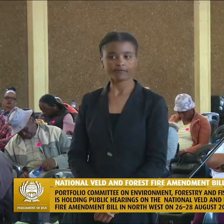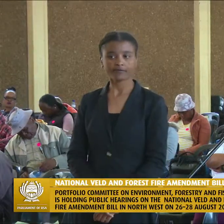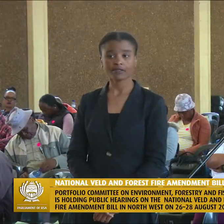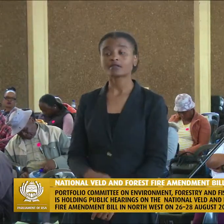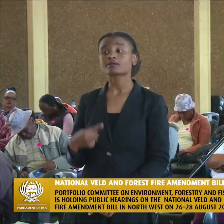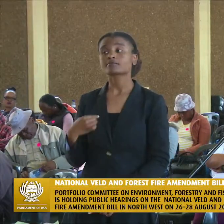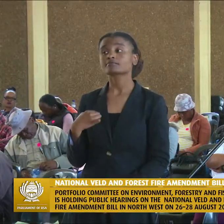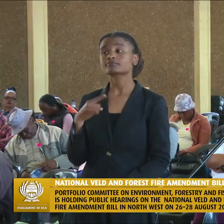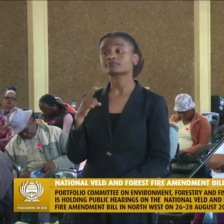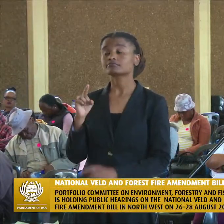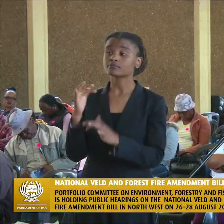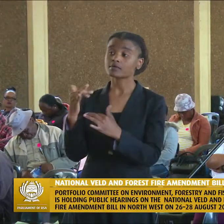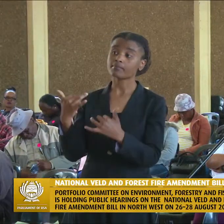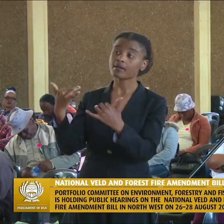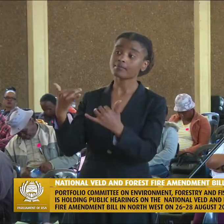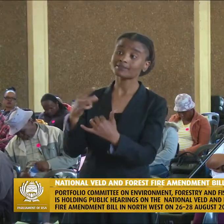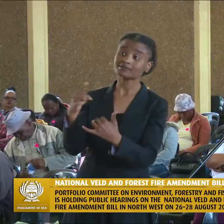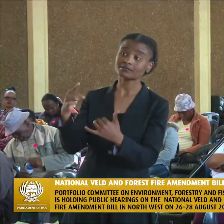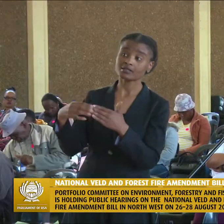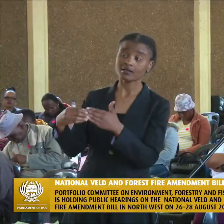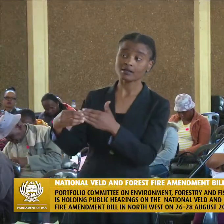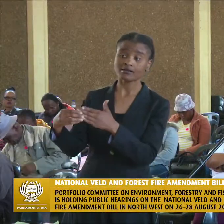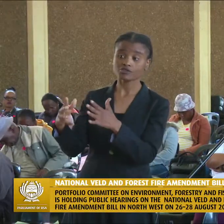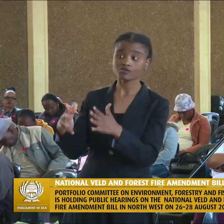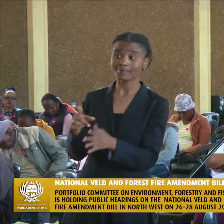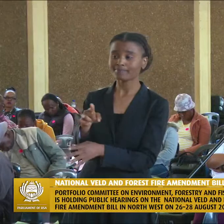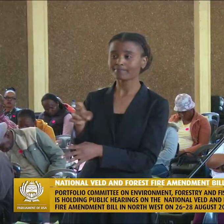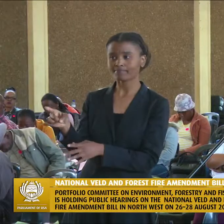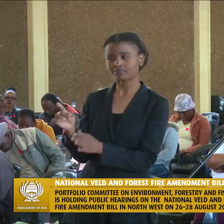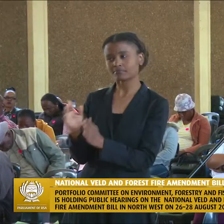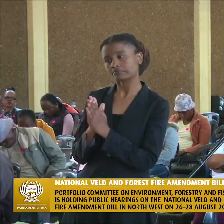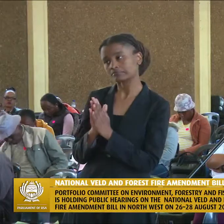i will request that the leadership of parliament